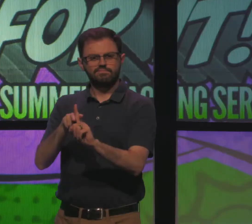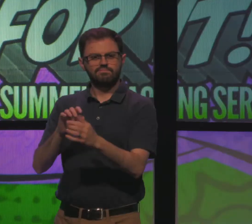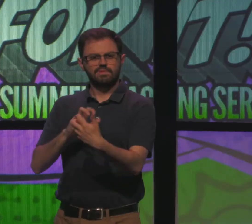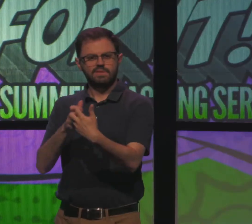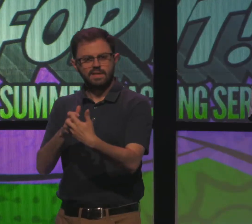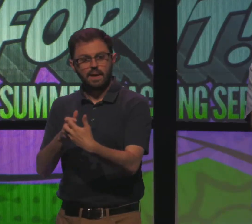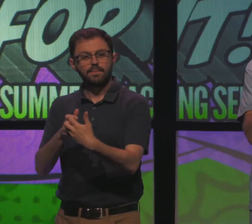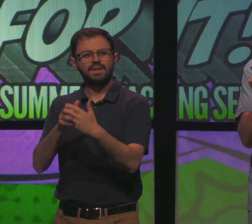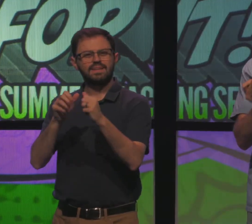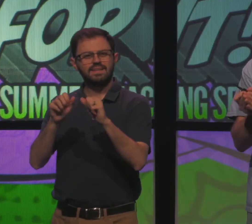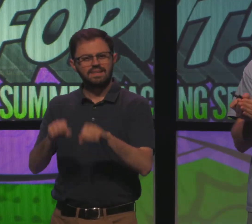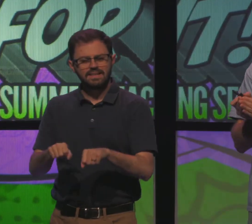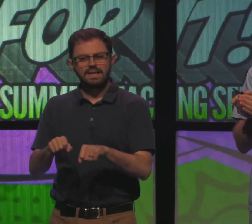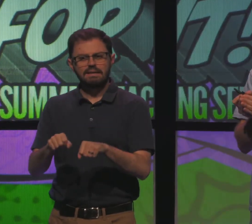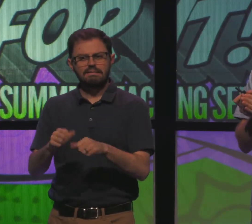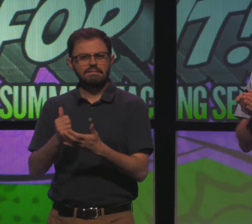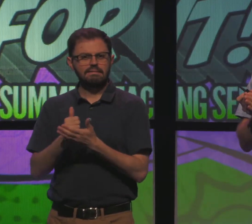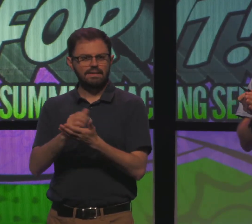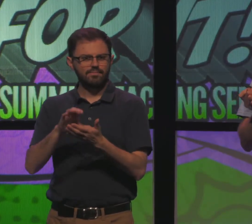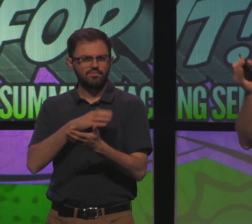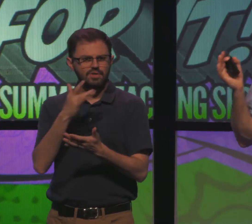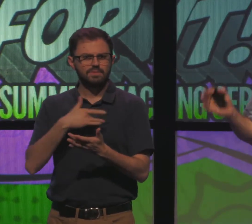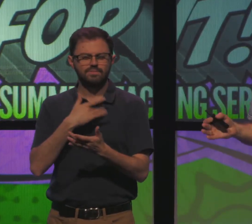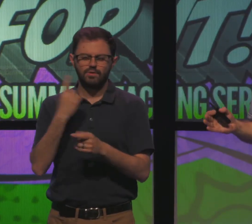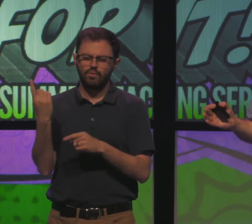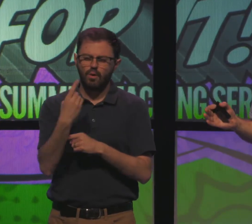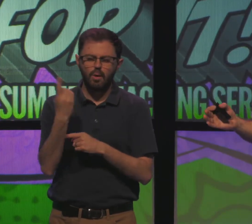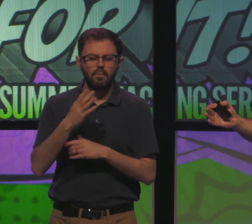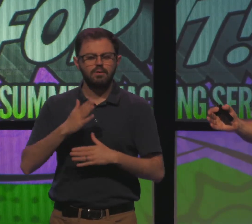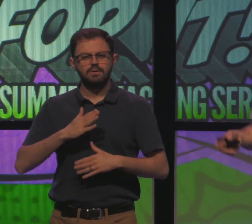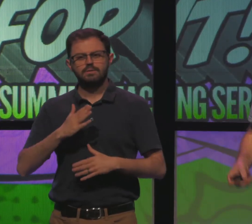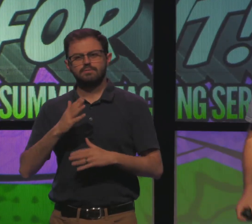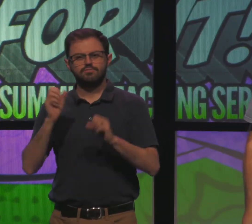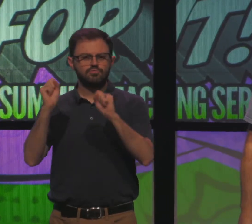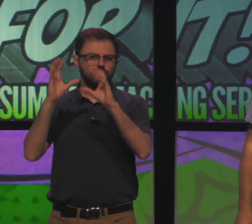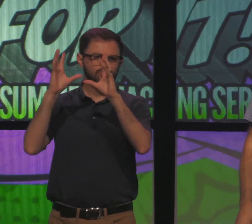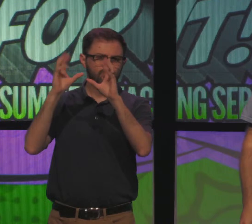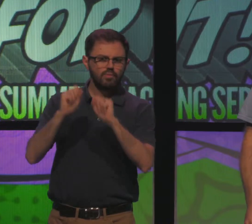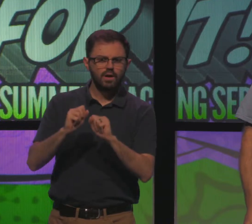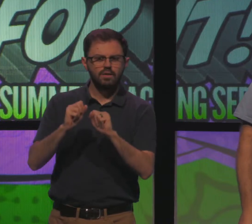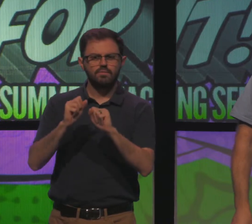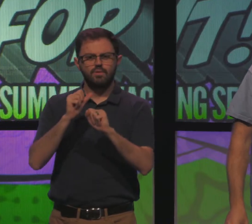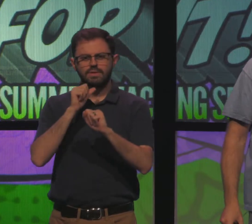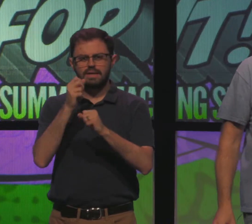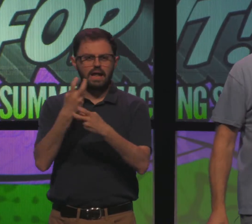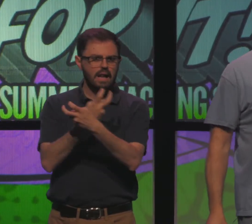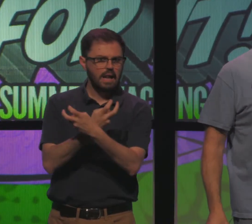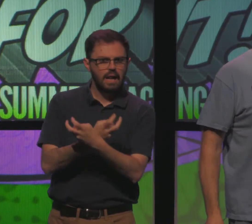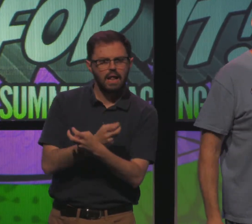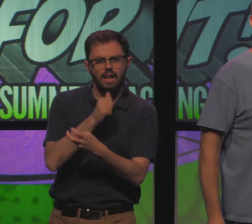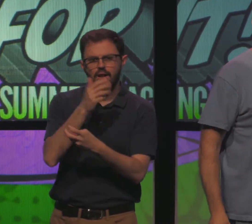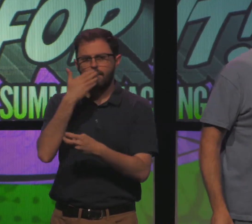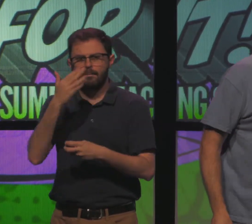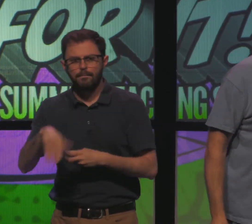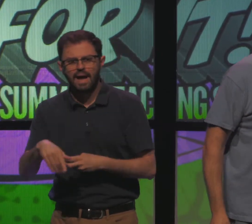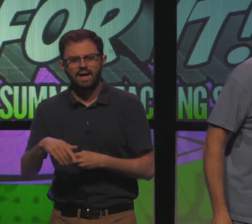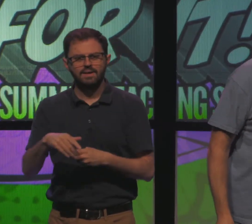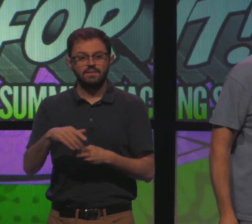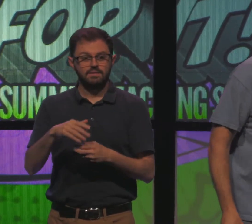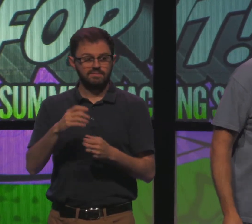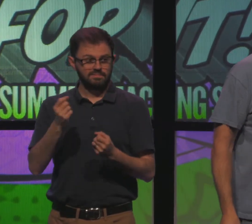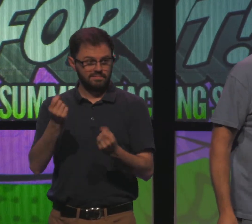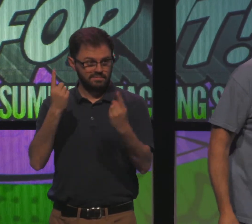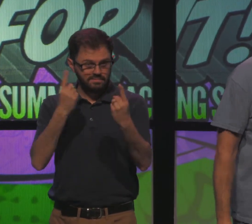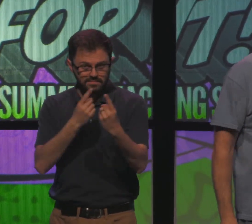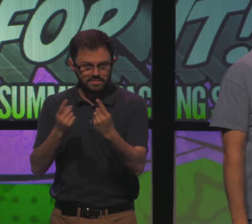and avoid the toxicity of it. Make sense? Some of you are like, oh, you did not. They're coming to my house forever and